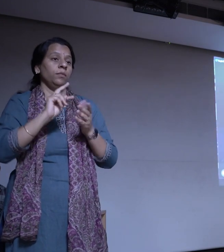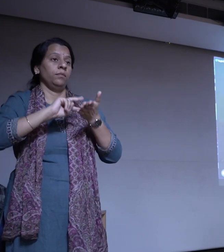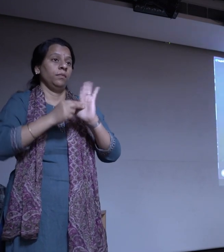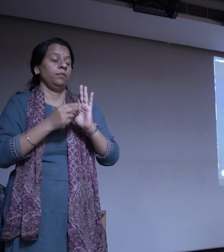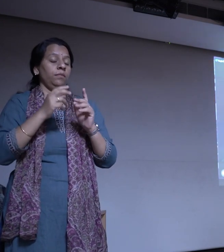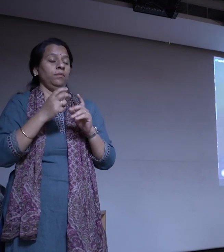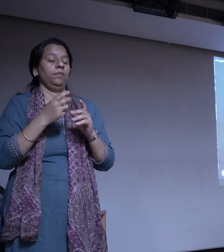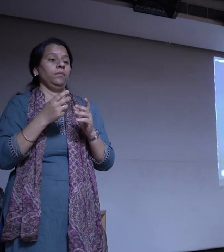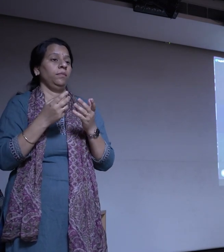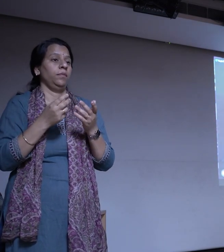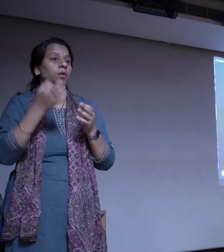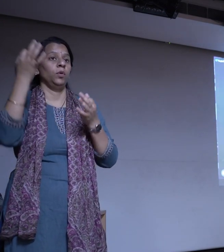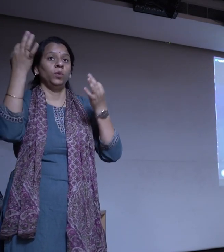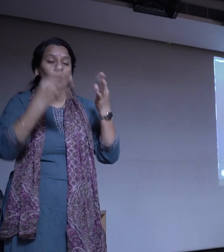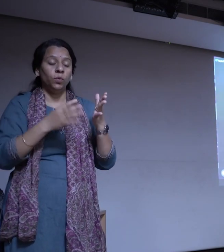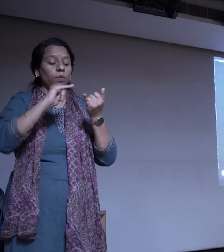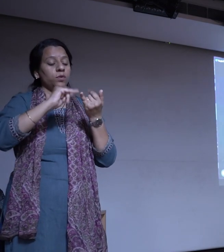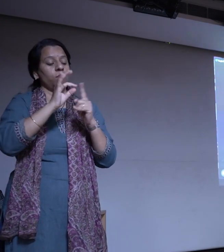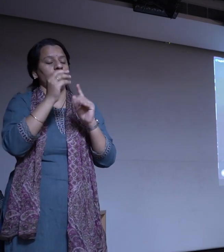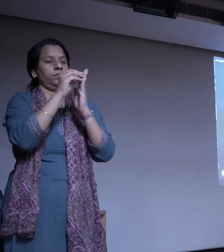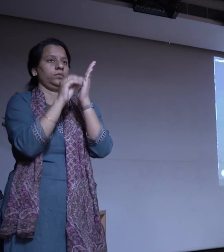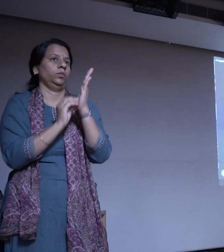of tests in the new